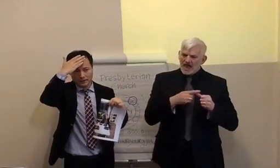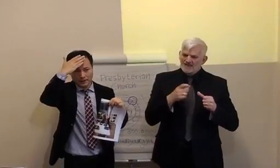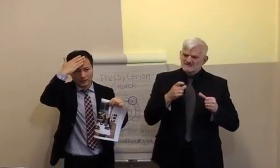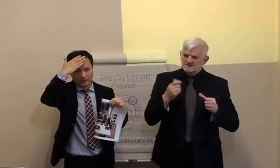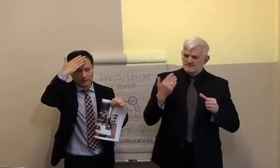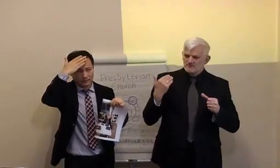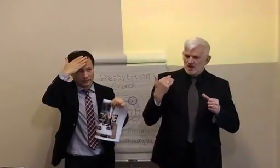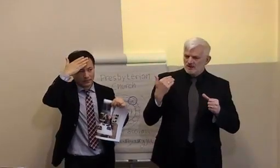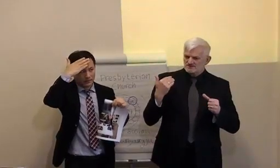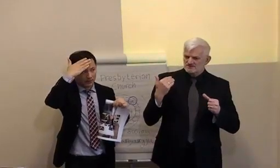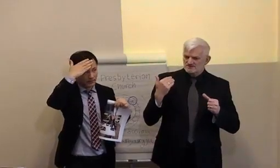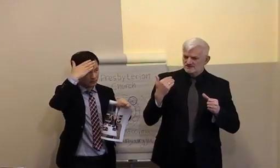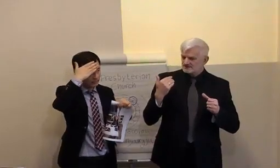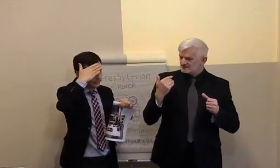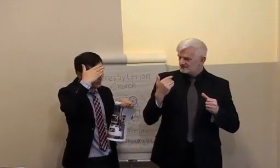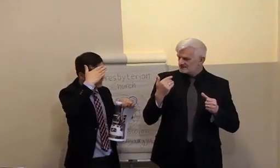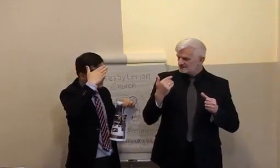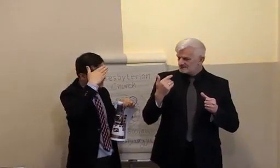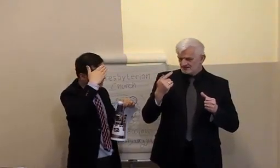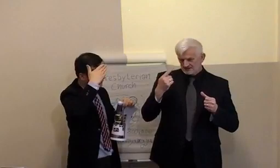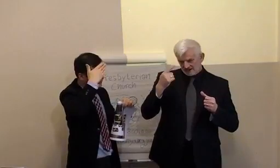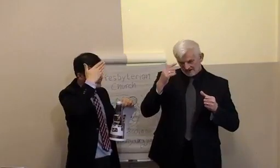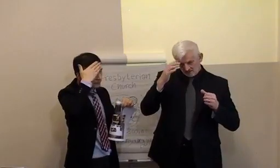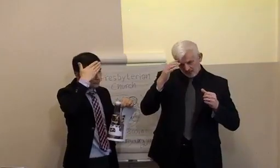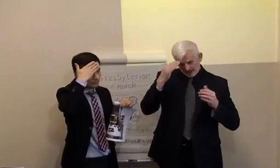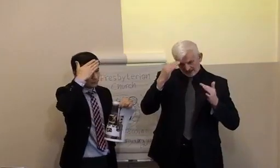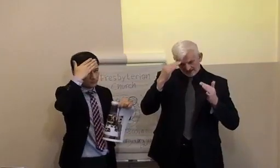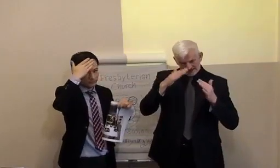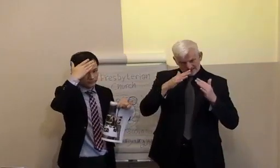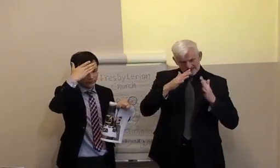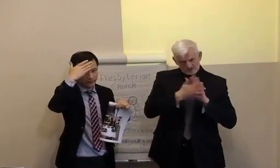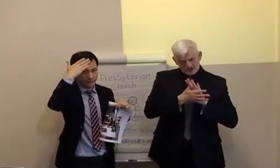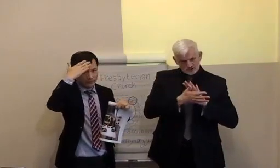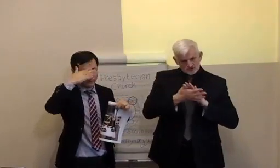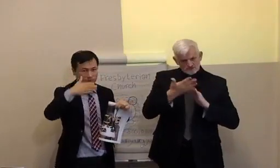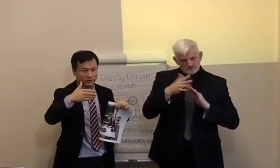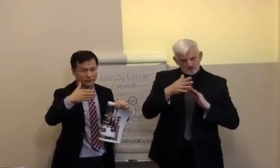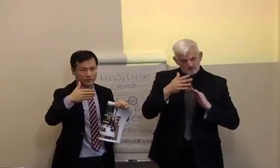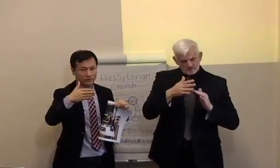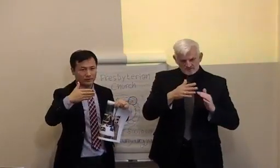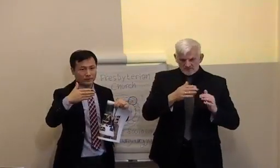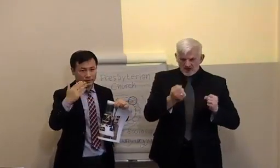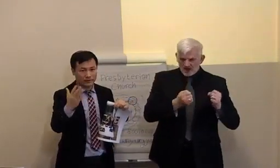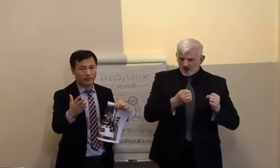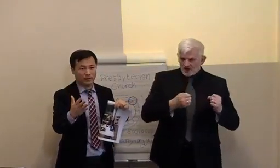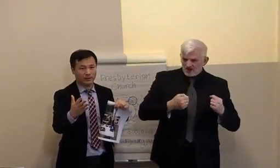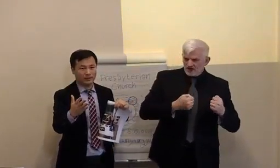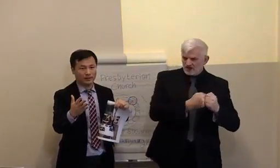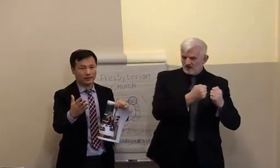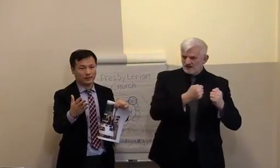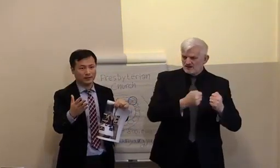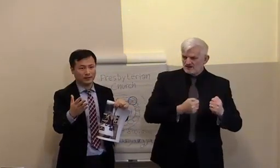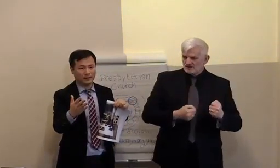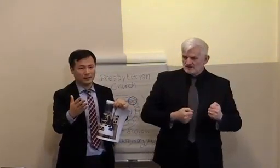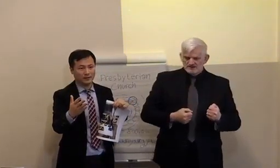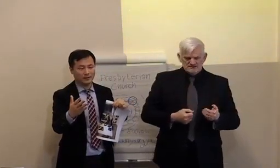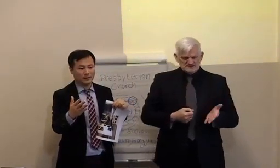had a brain damage, front brain damaged, physically.